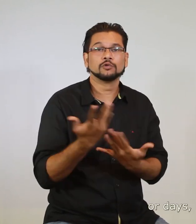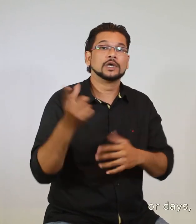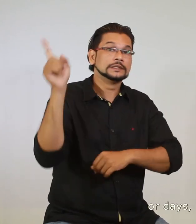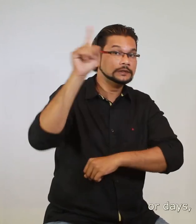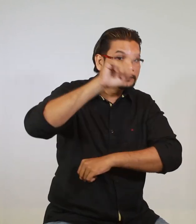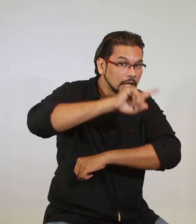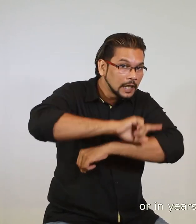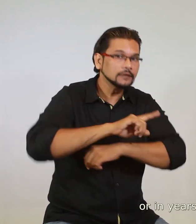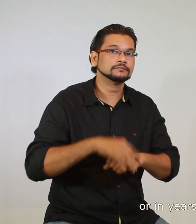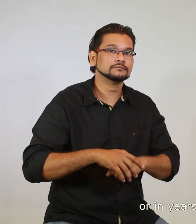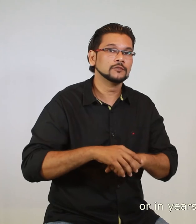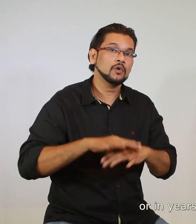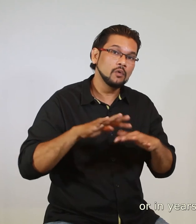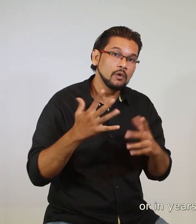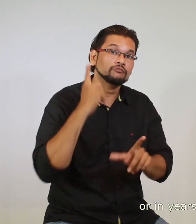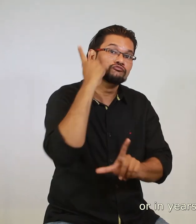days or in years.